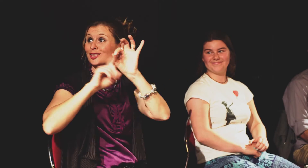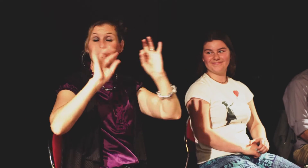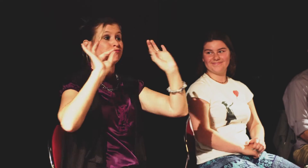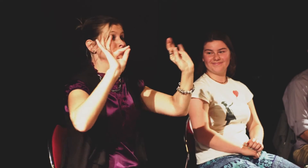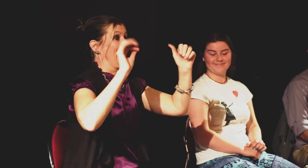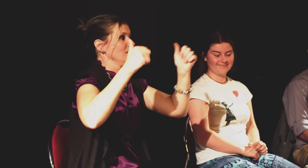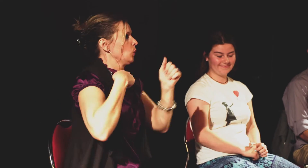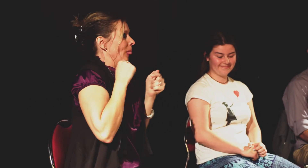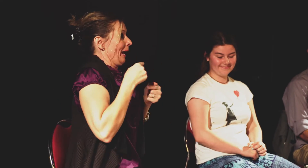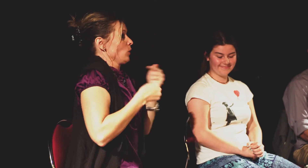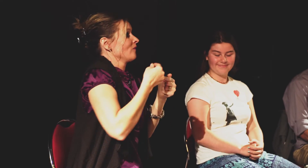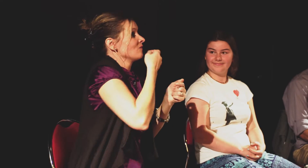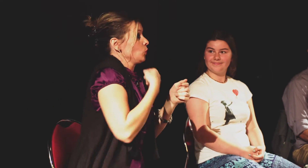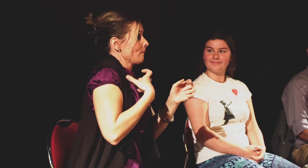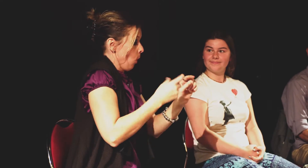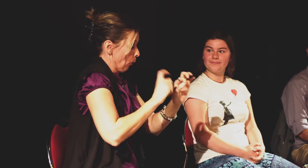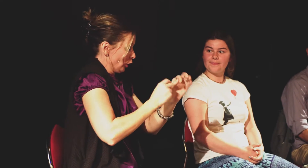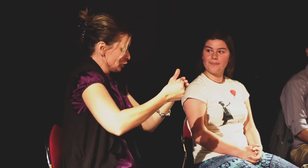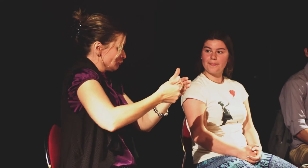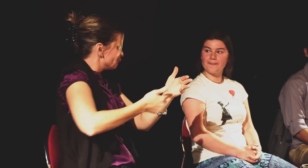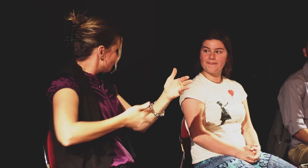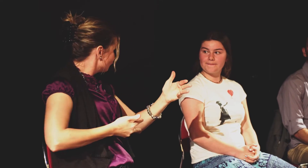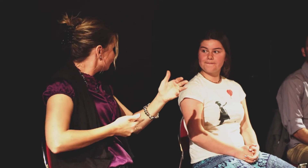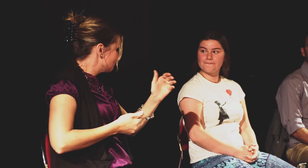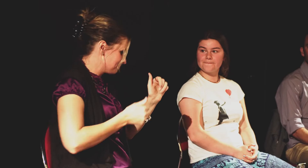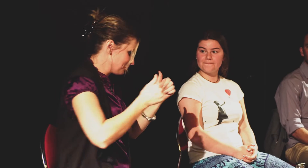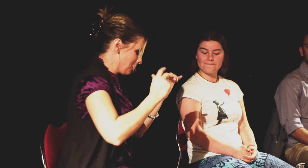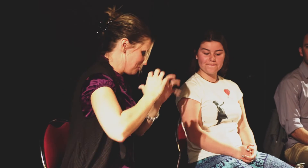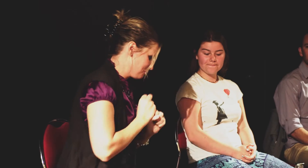So thank you, everyone. Thank you for those questions. We've got a few more questions to get through.